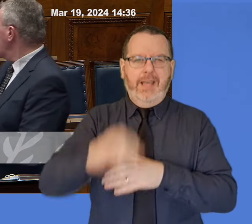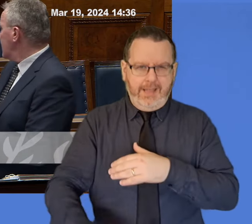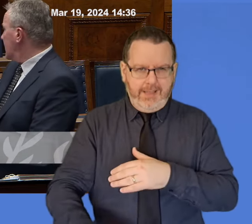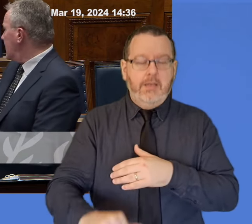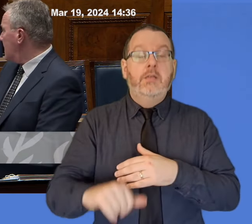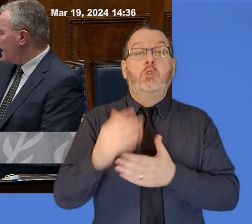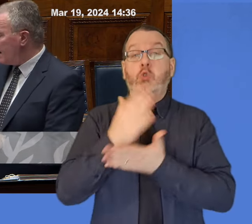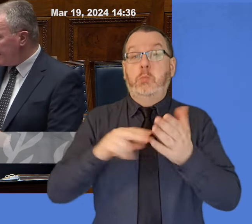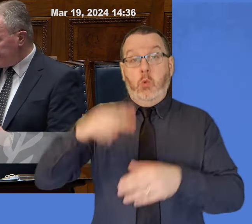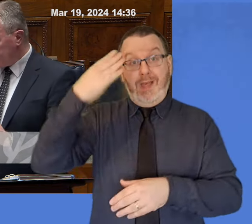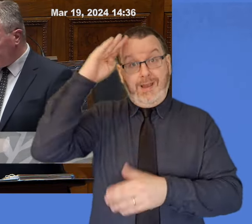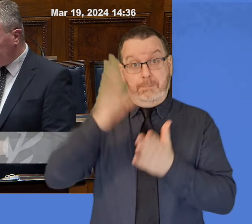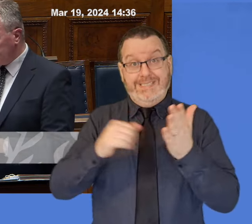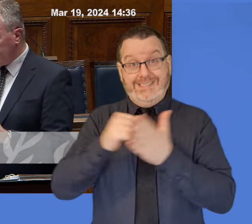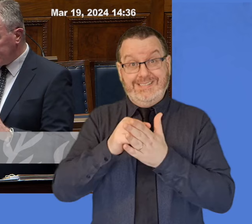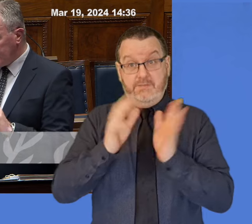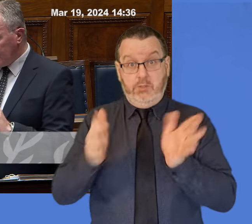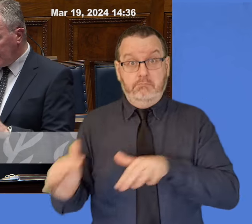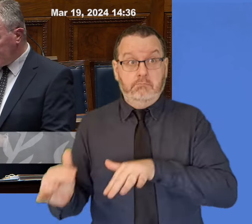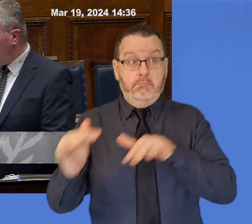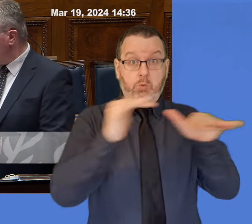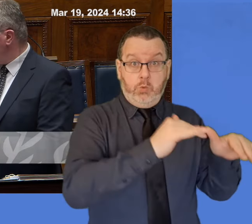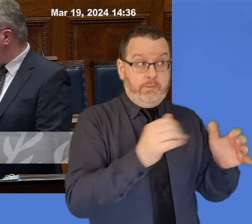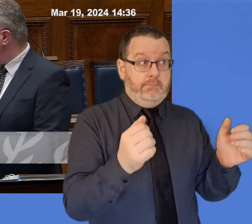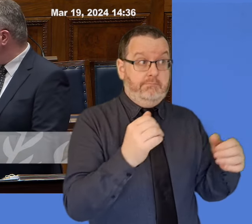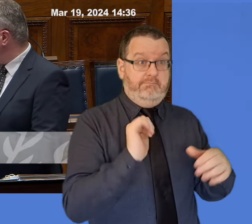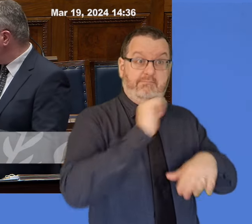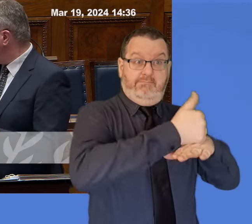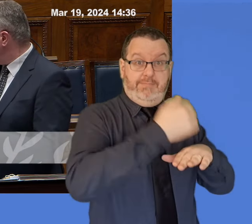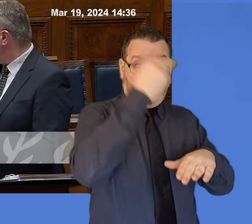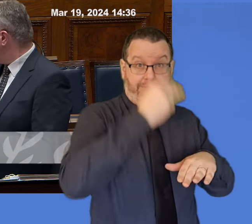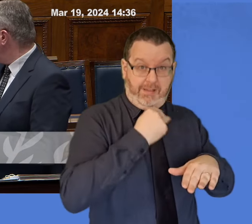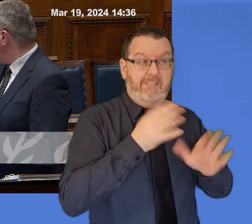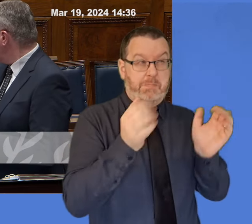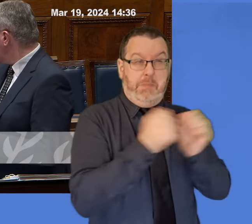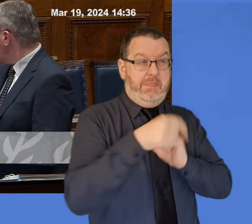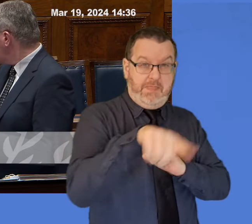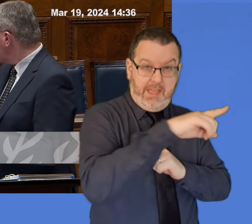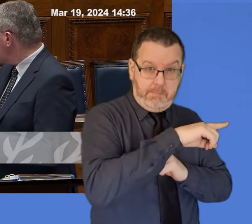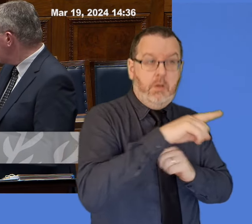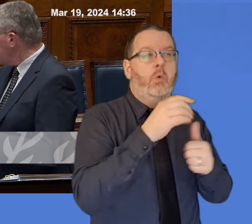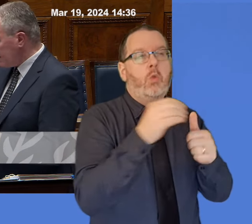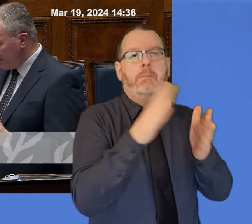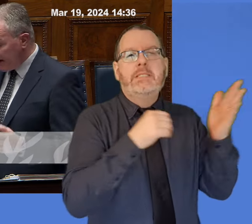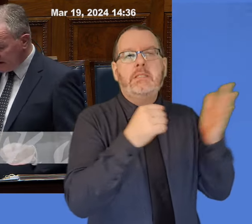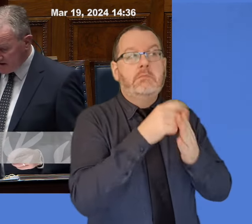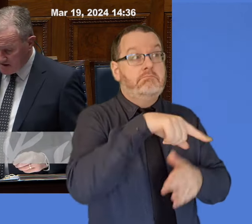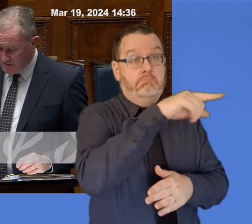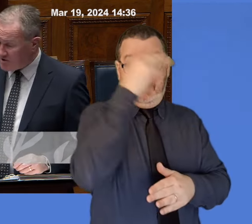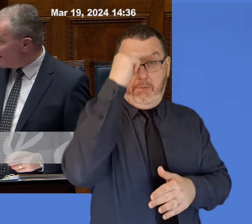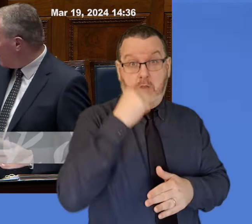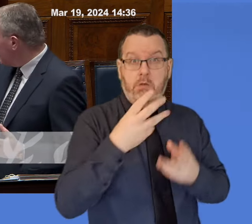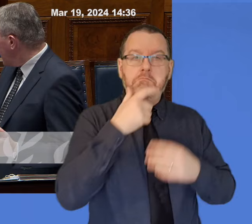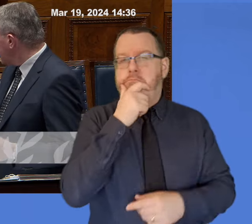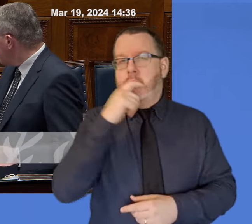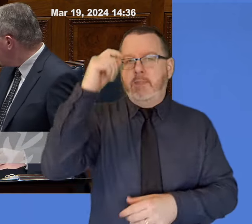there, First Derivatives we met, but others were with businesses who potentially may be considering investing here. And some of that is